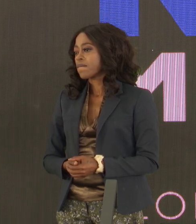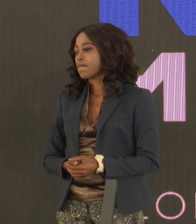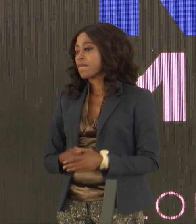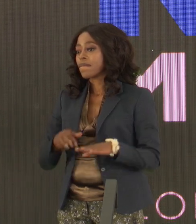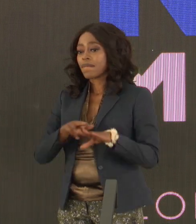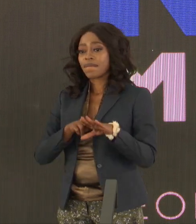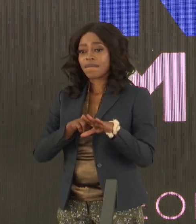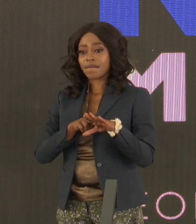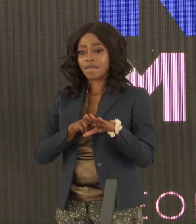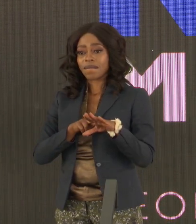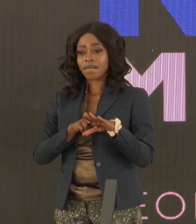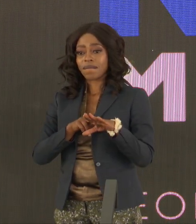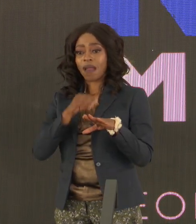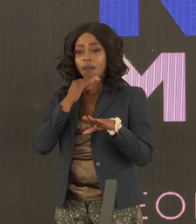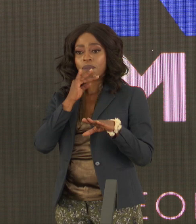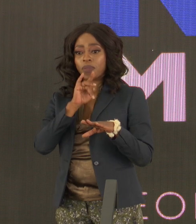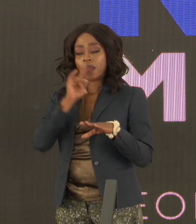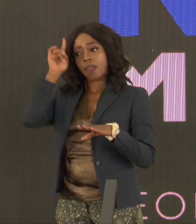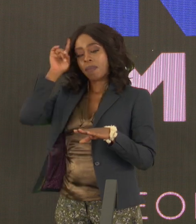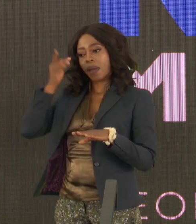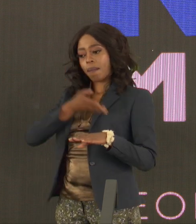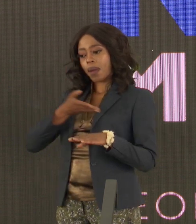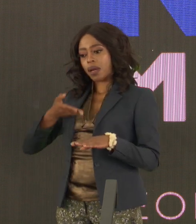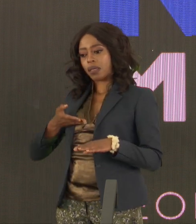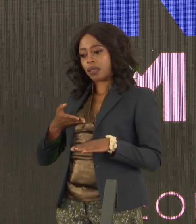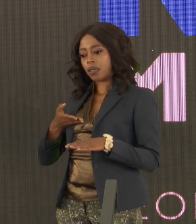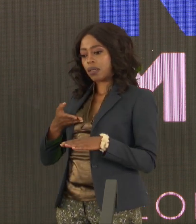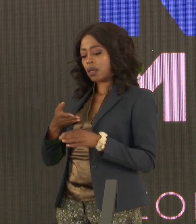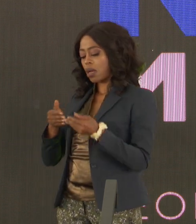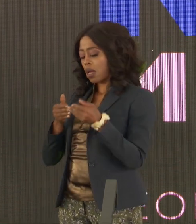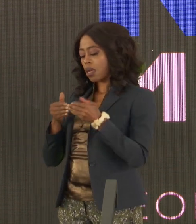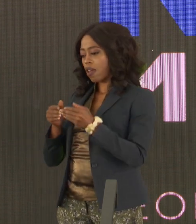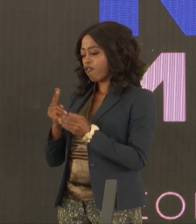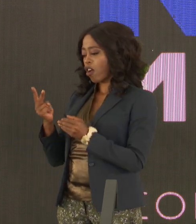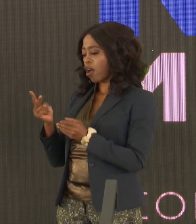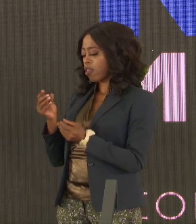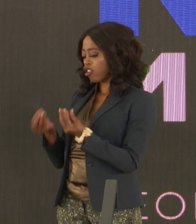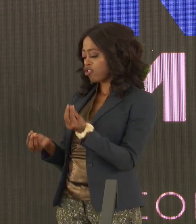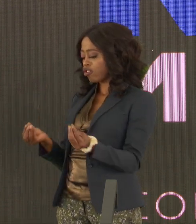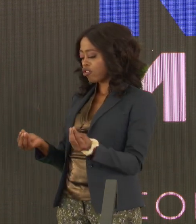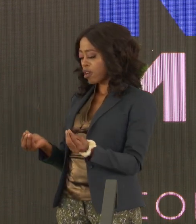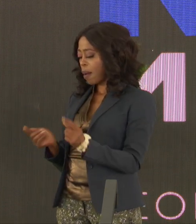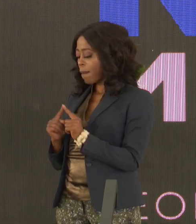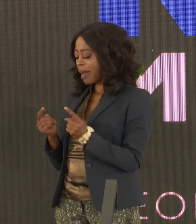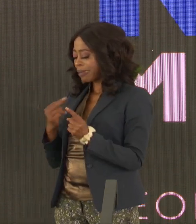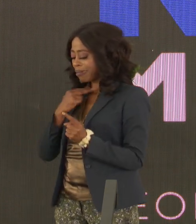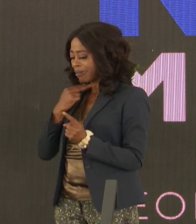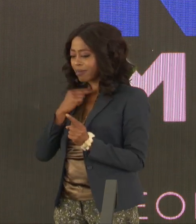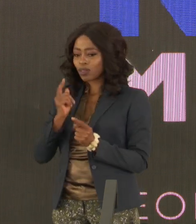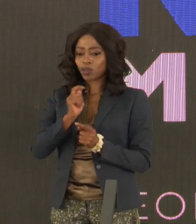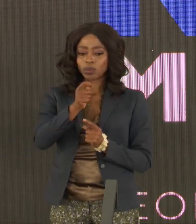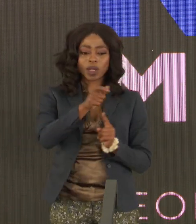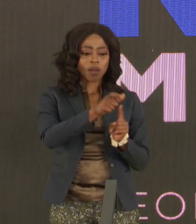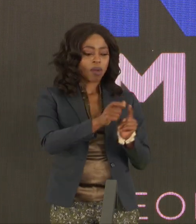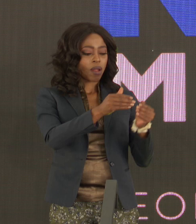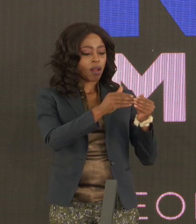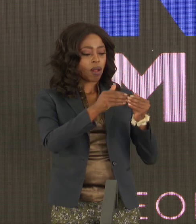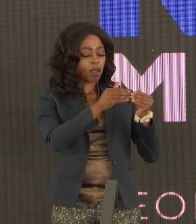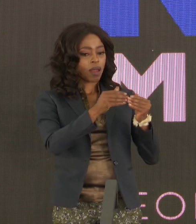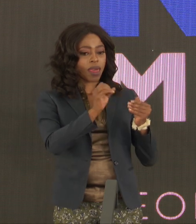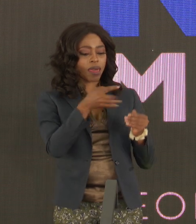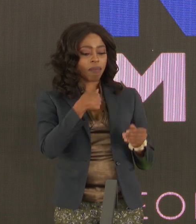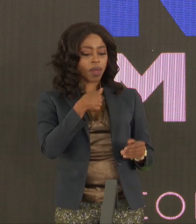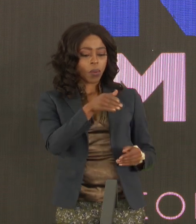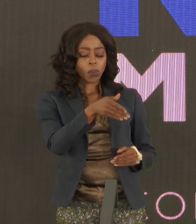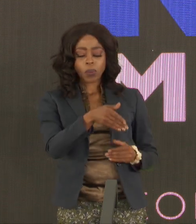Racism is when black mothers who look after other people's children can't afford people to look after their own children when they are not